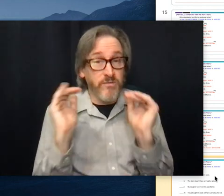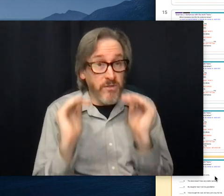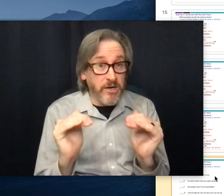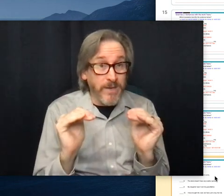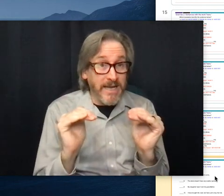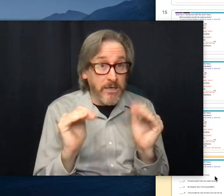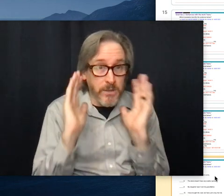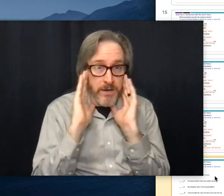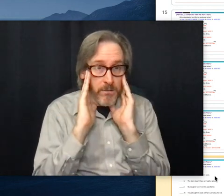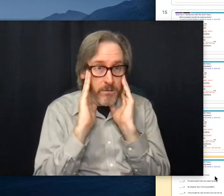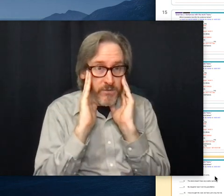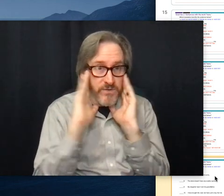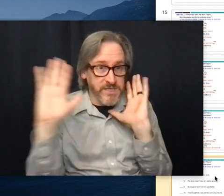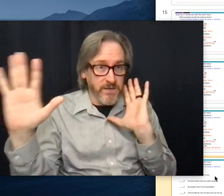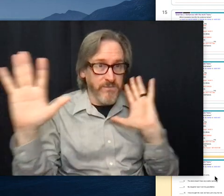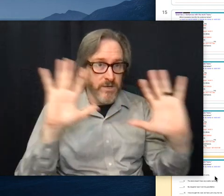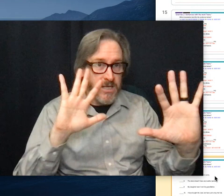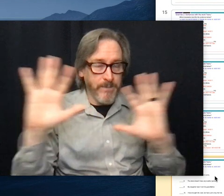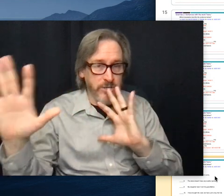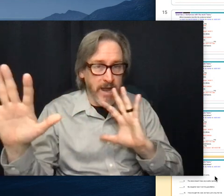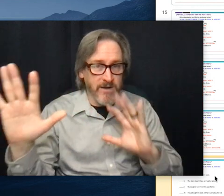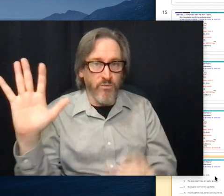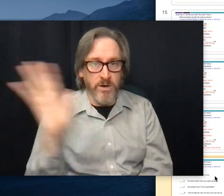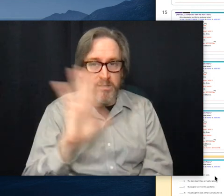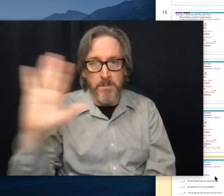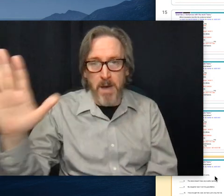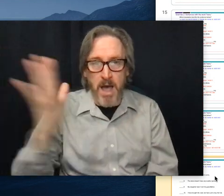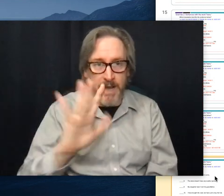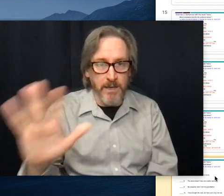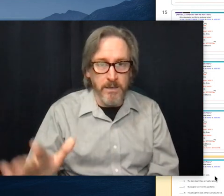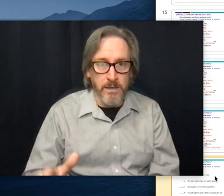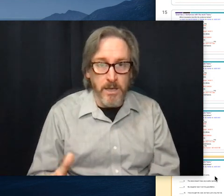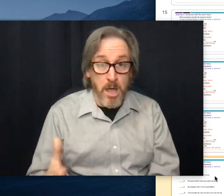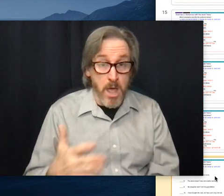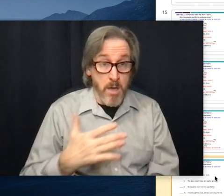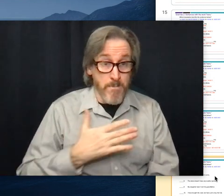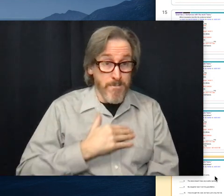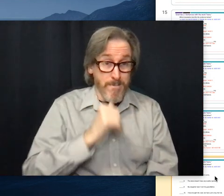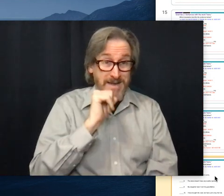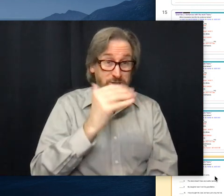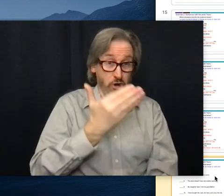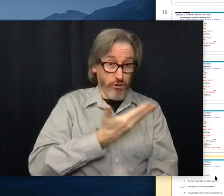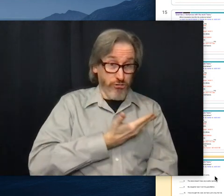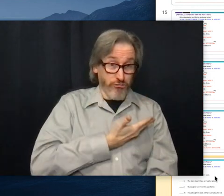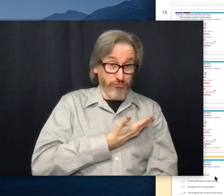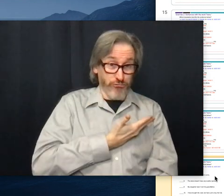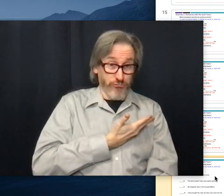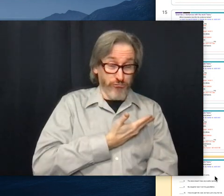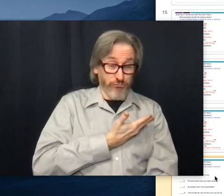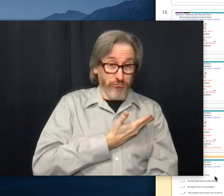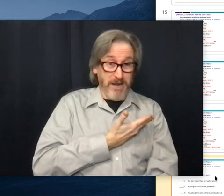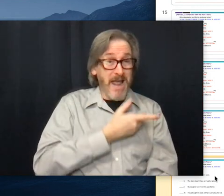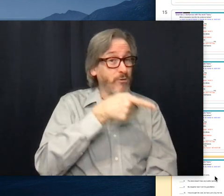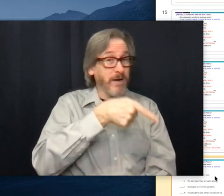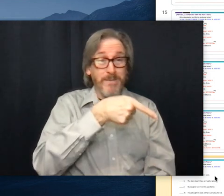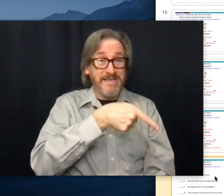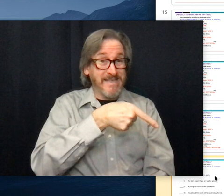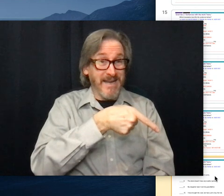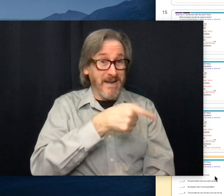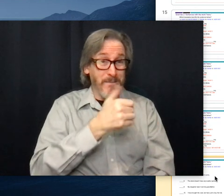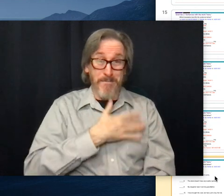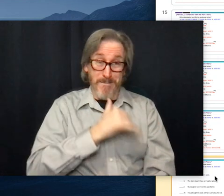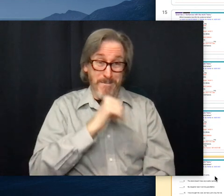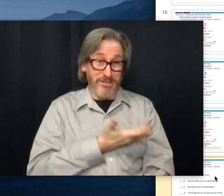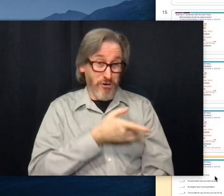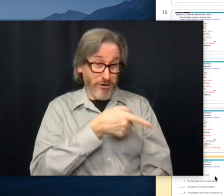Now, here we get into that, confusing of keeping track of where's the my daughter. And I would recommend